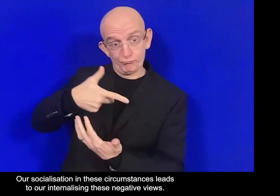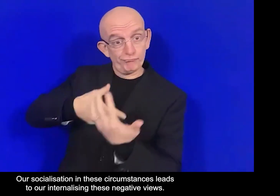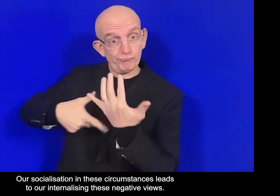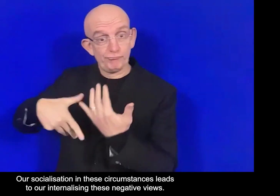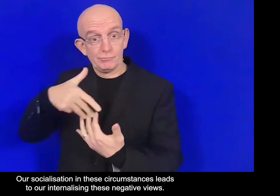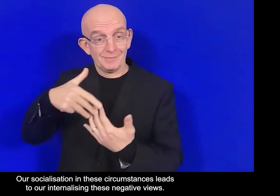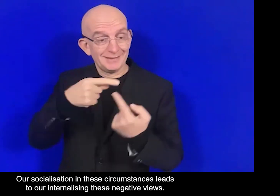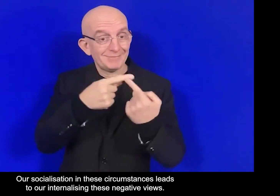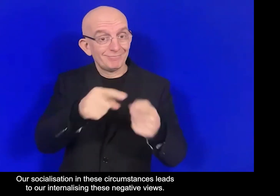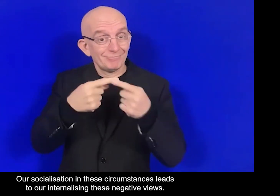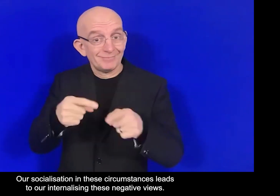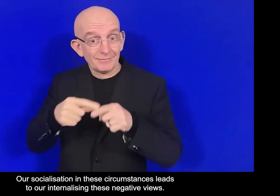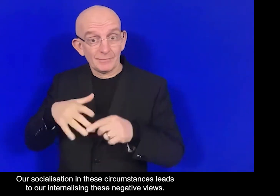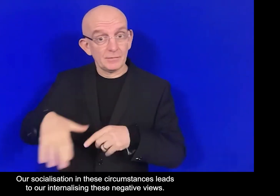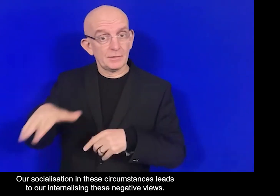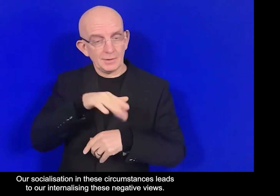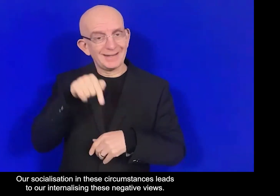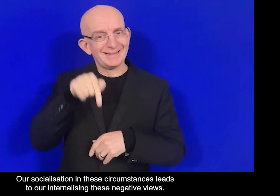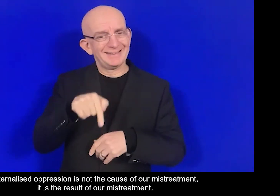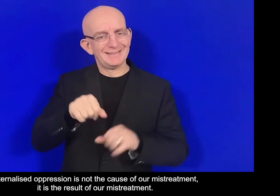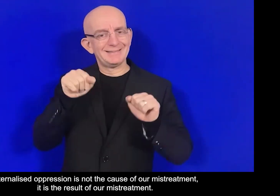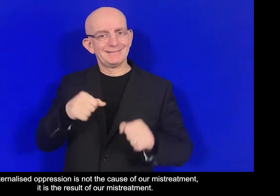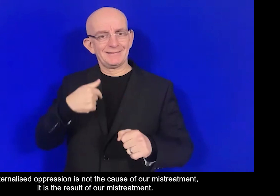these negative views.